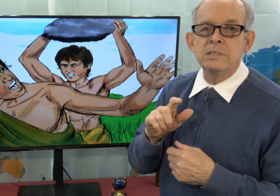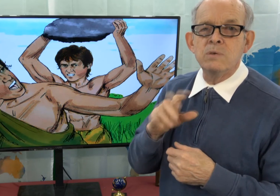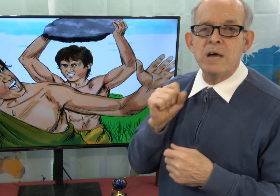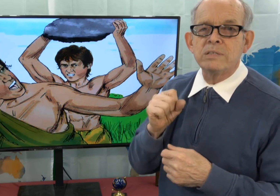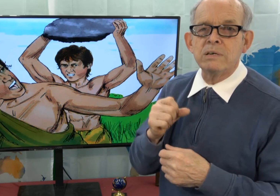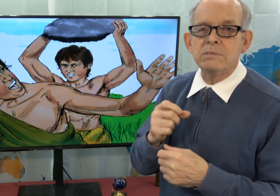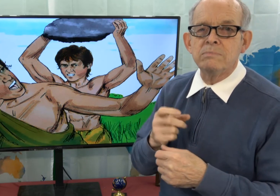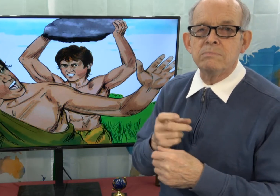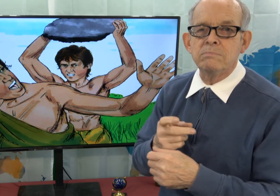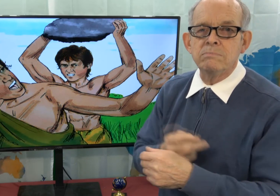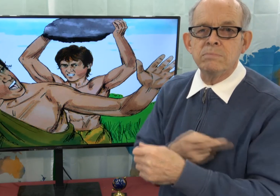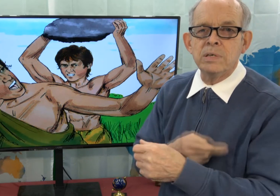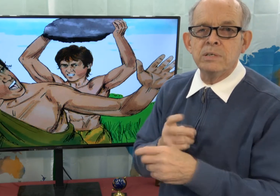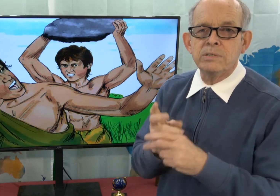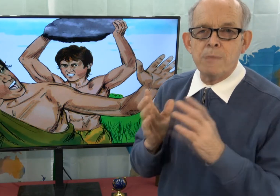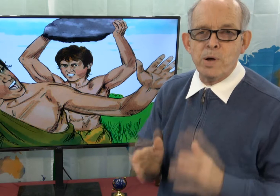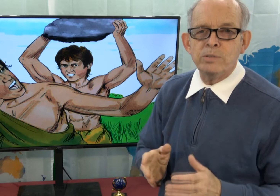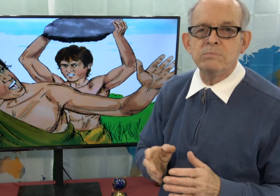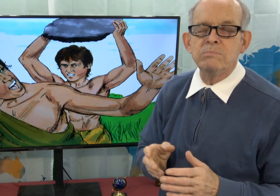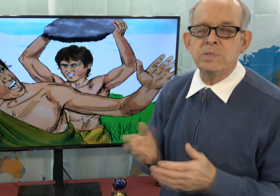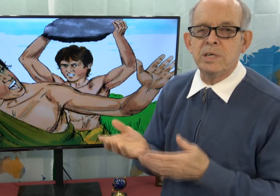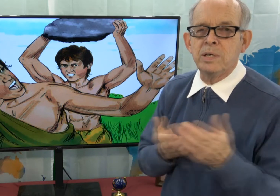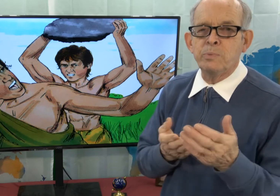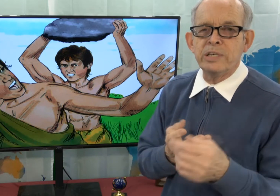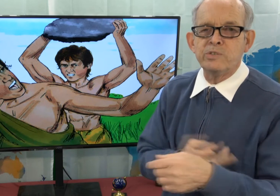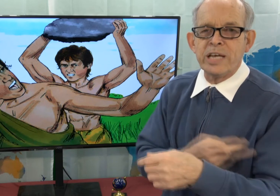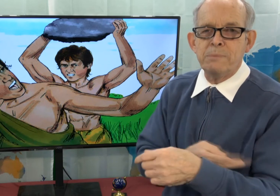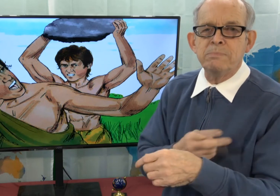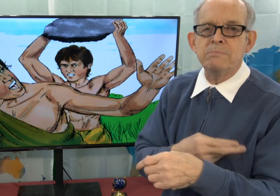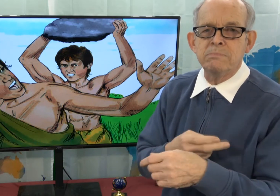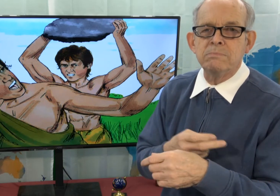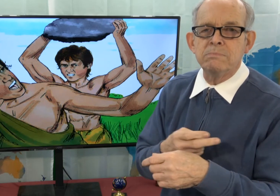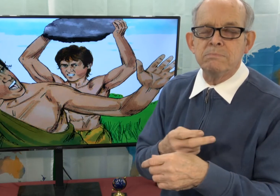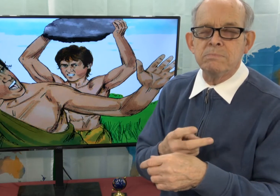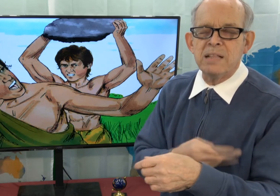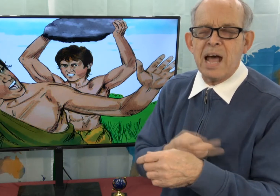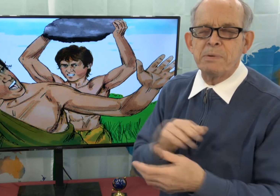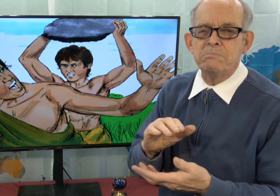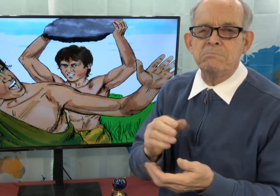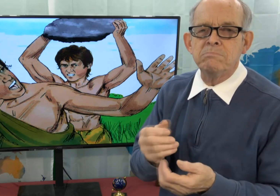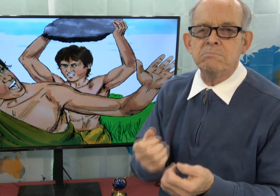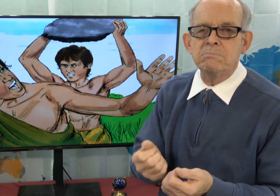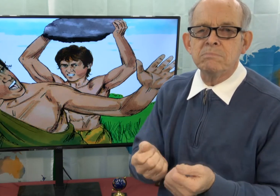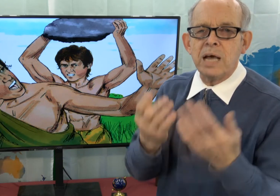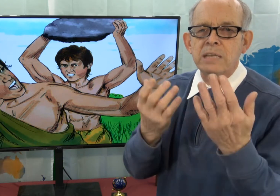was the shepherd for his sheep, lamb,